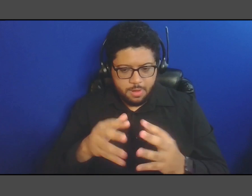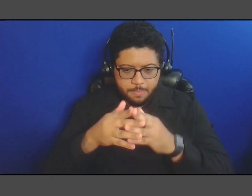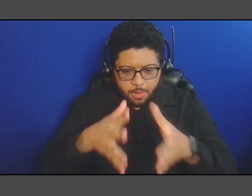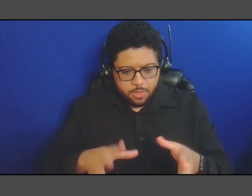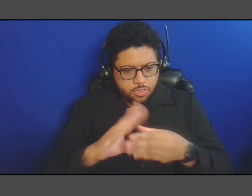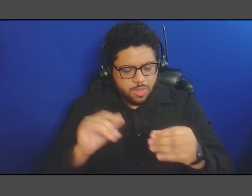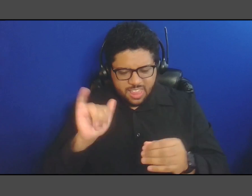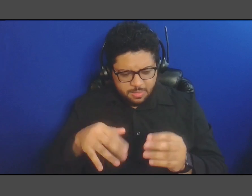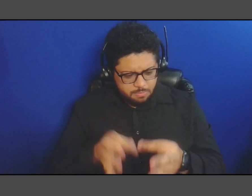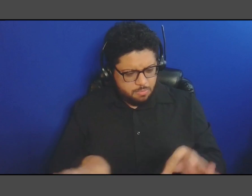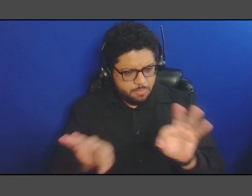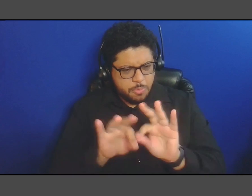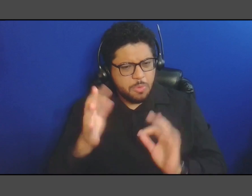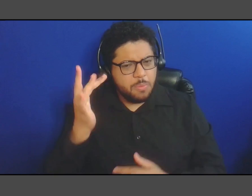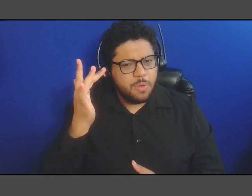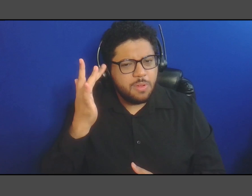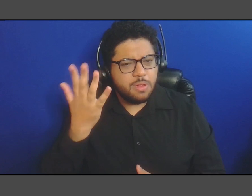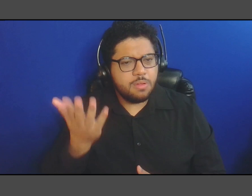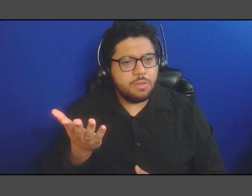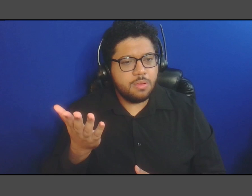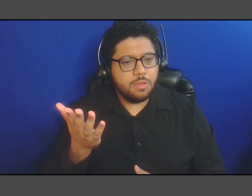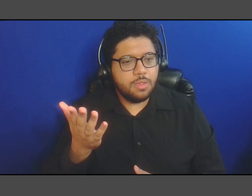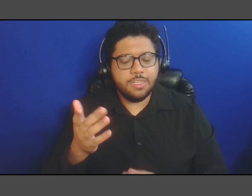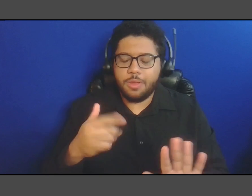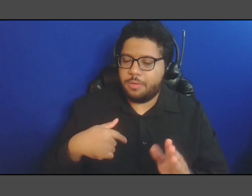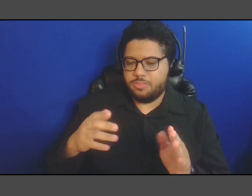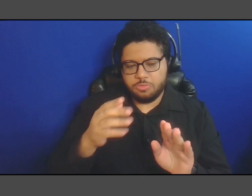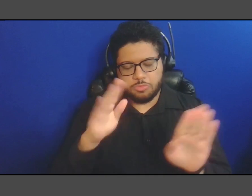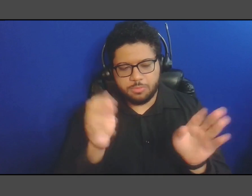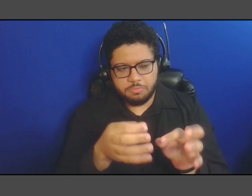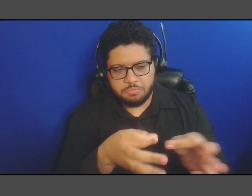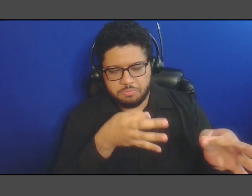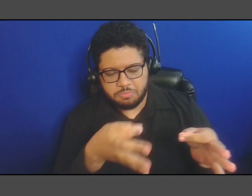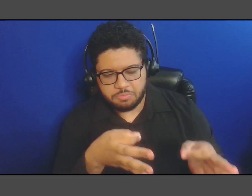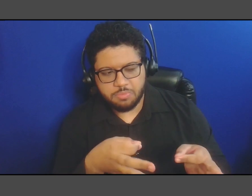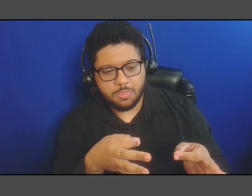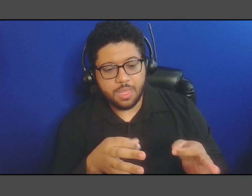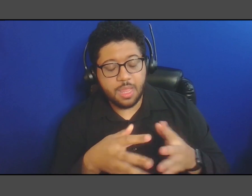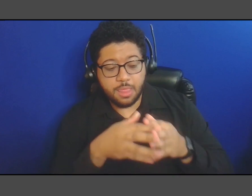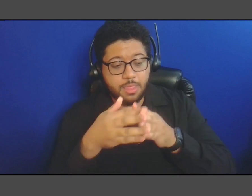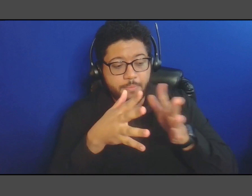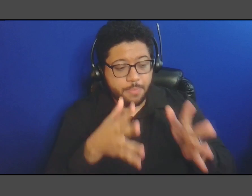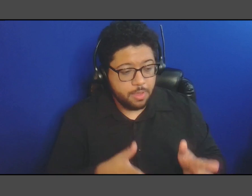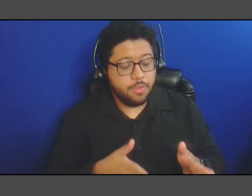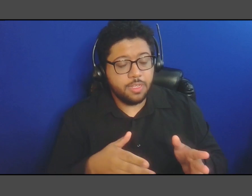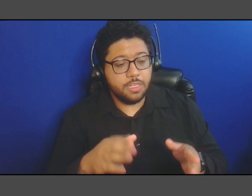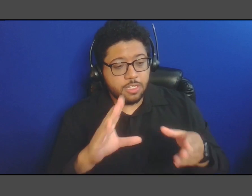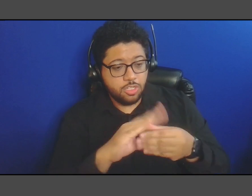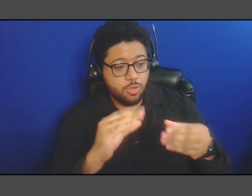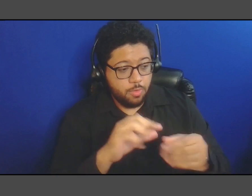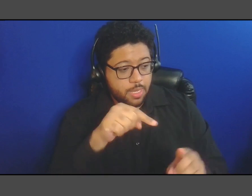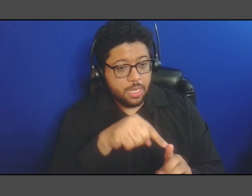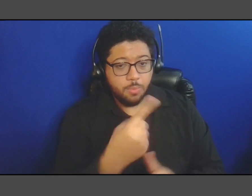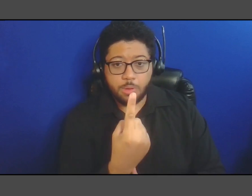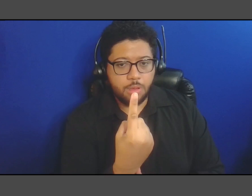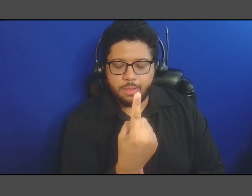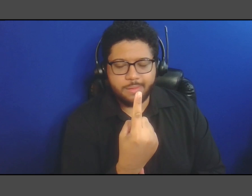say the American story, I mean our American stories, because there is always that multiplicity.